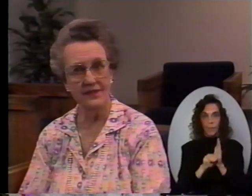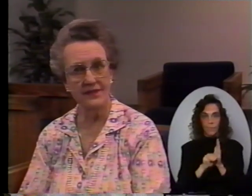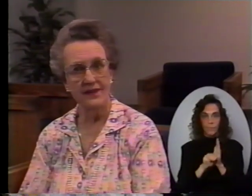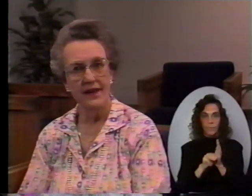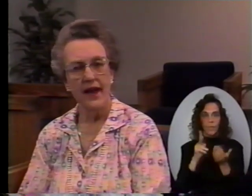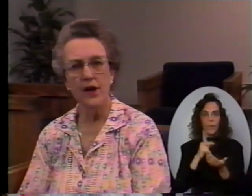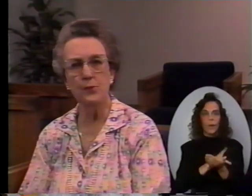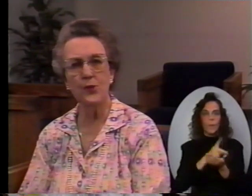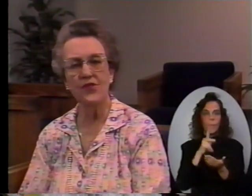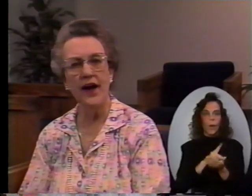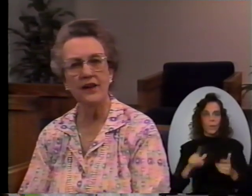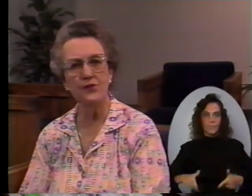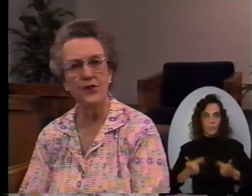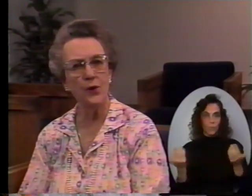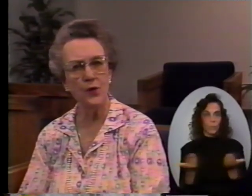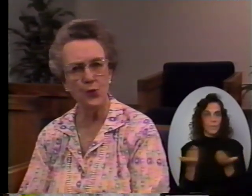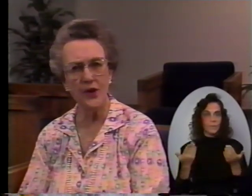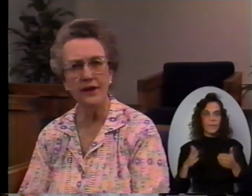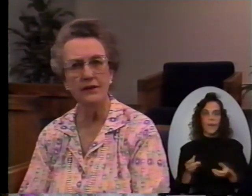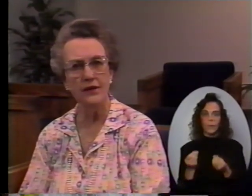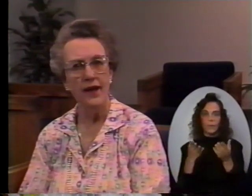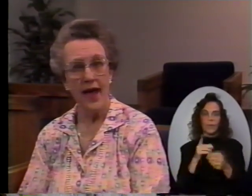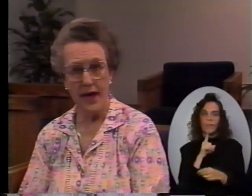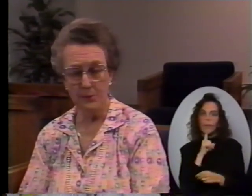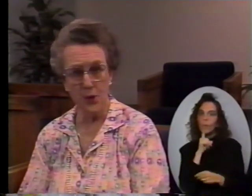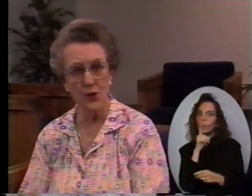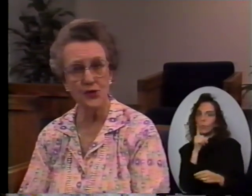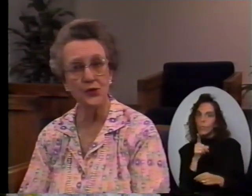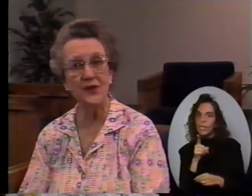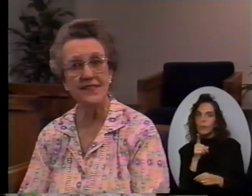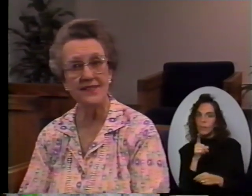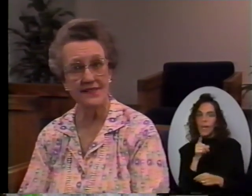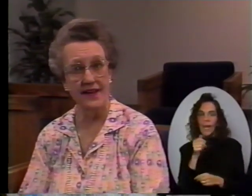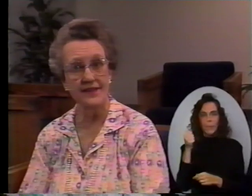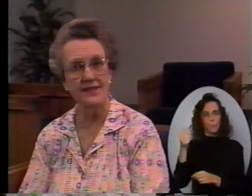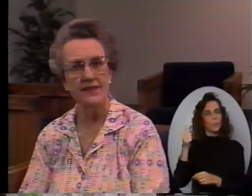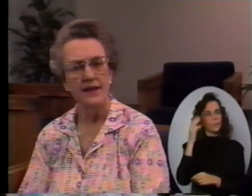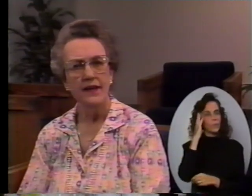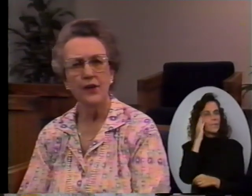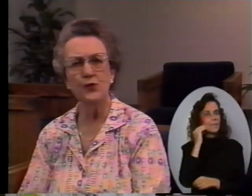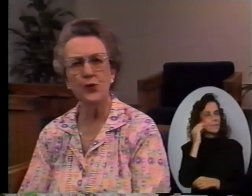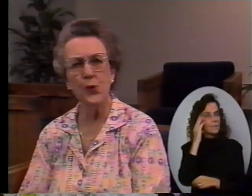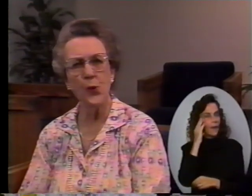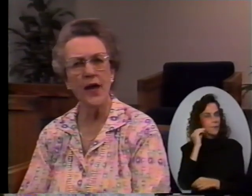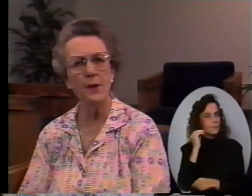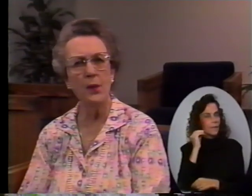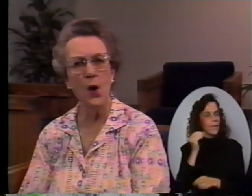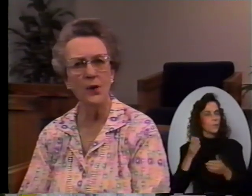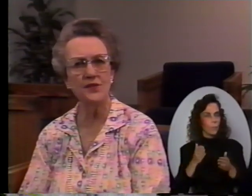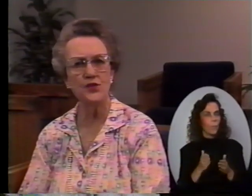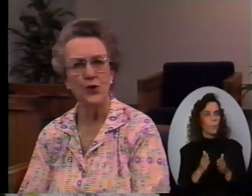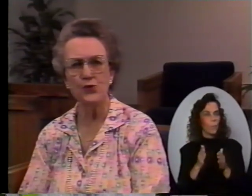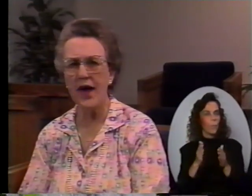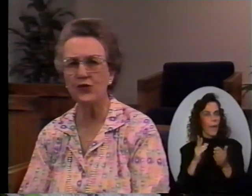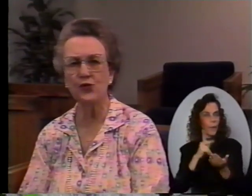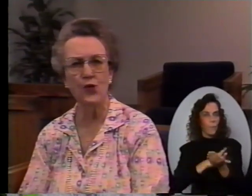residence have provided very real and personal insights into the way poets